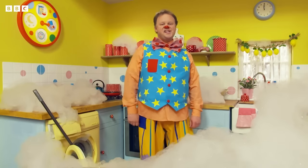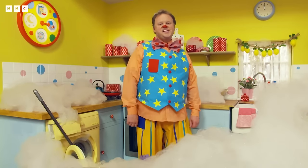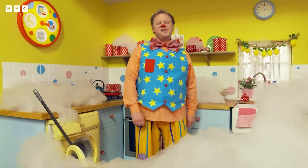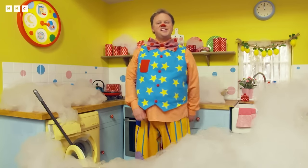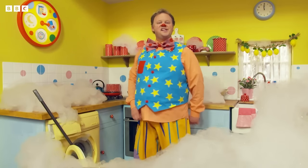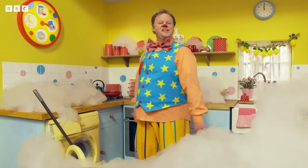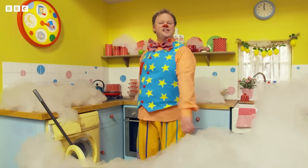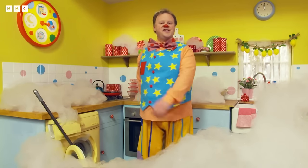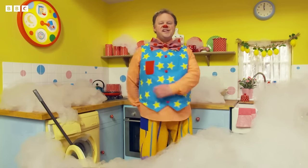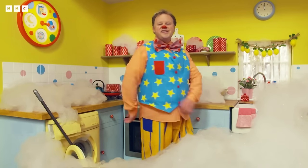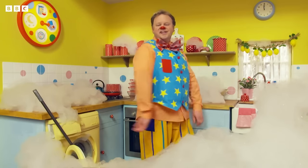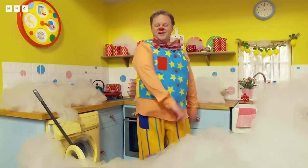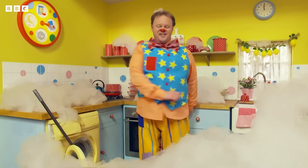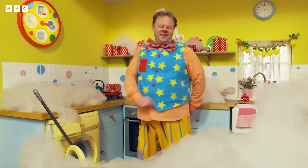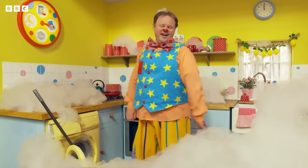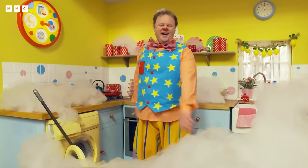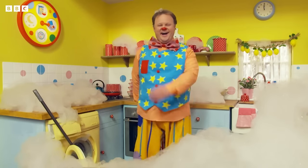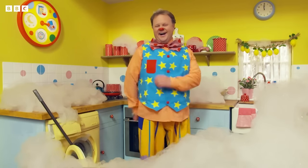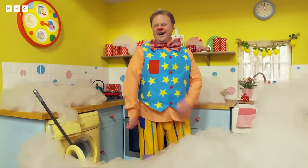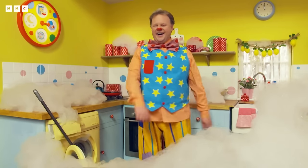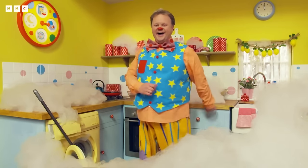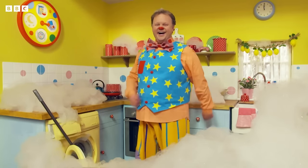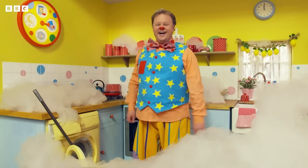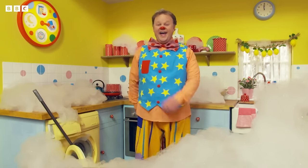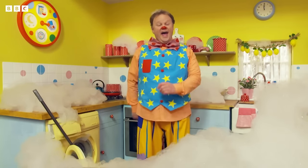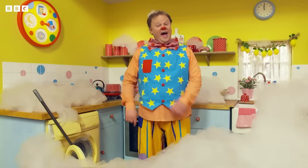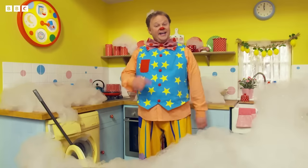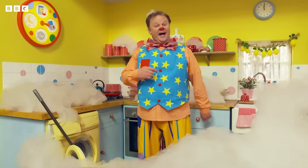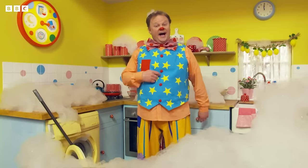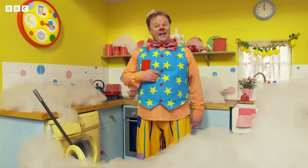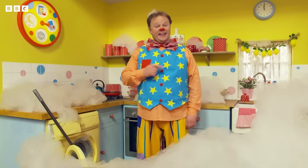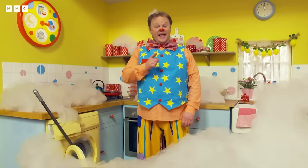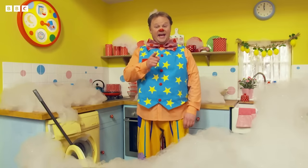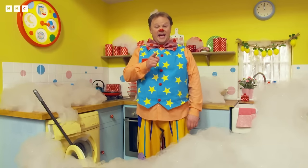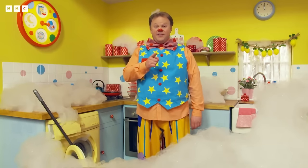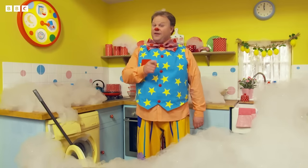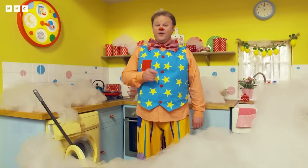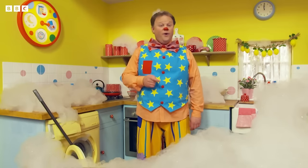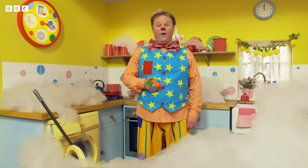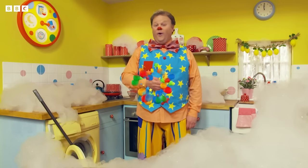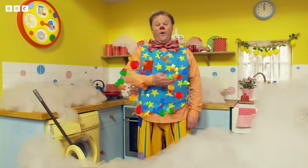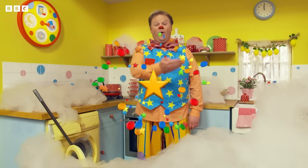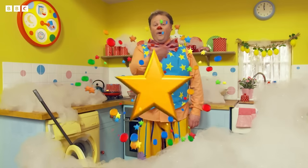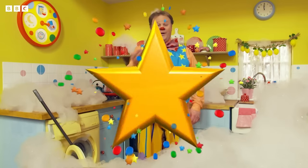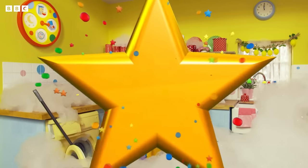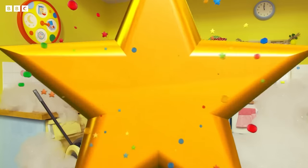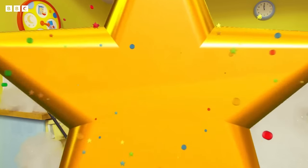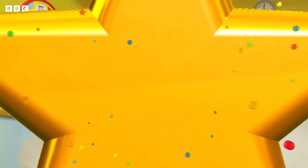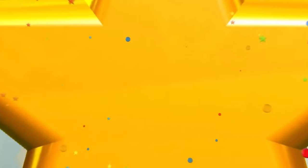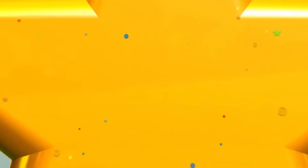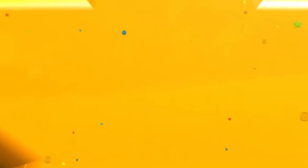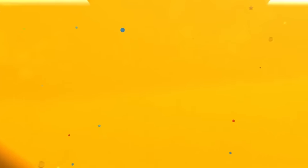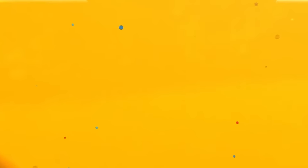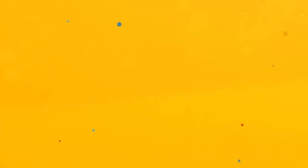think you're a star. Oh, and I think that you're all shining.